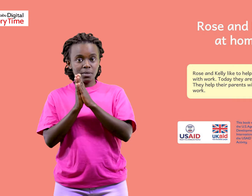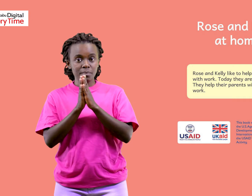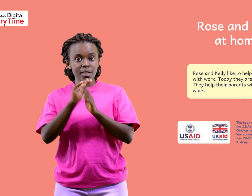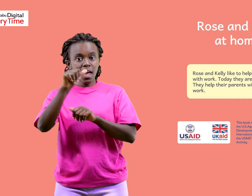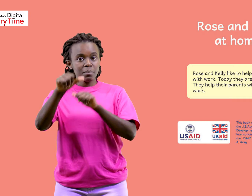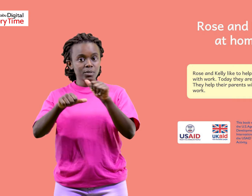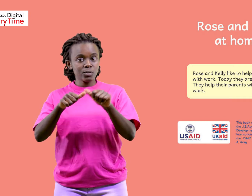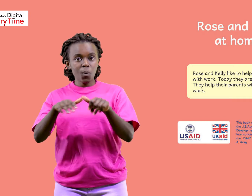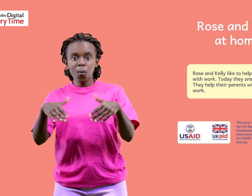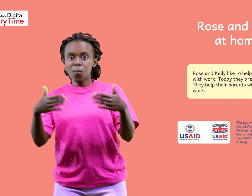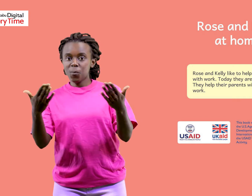Story summary.